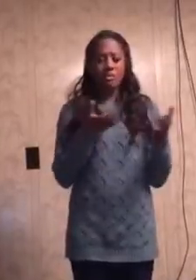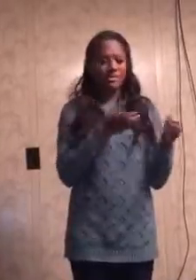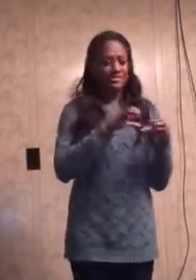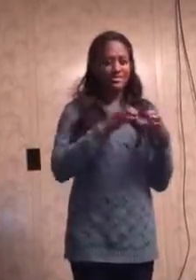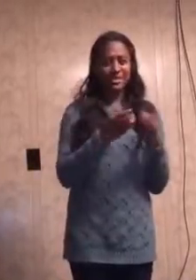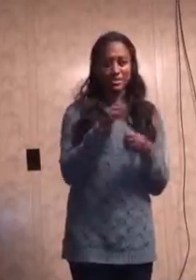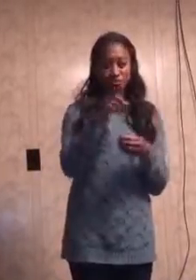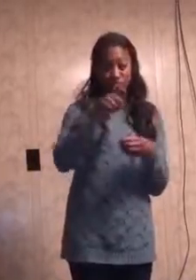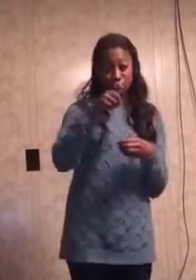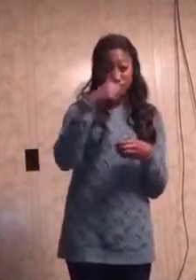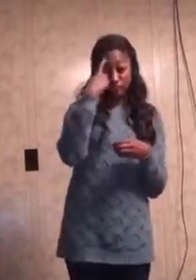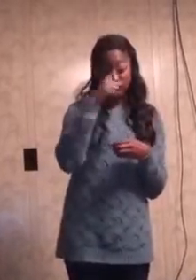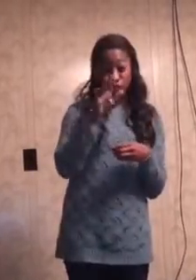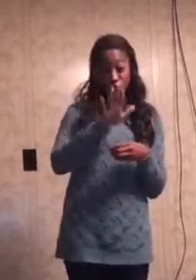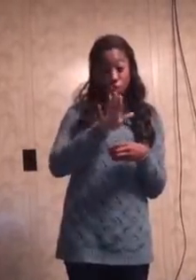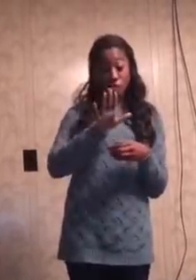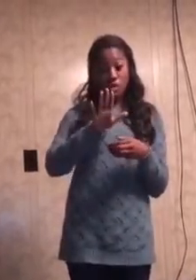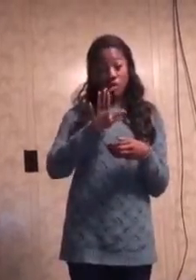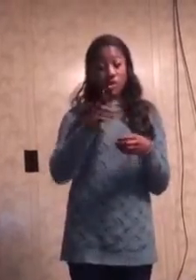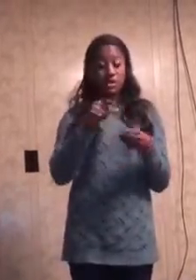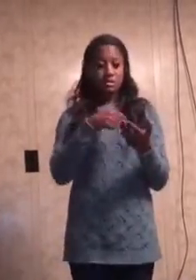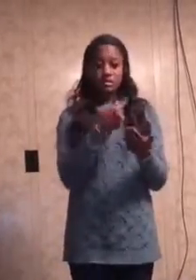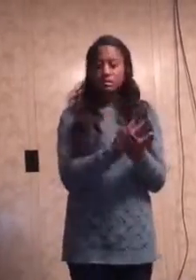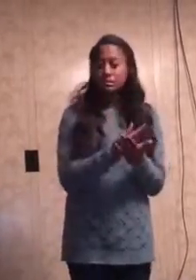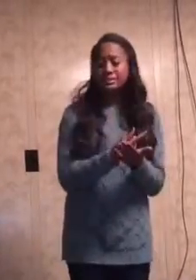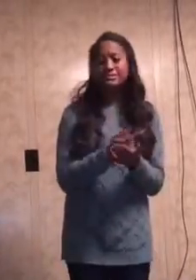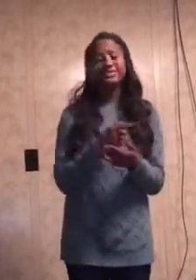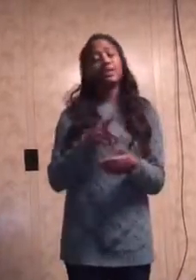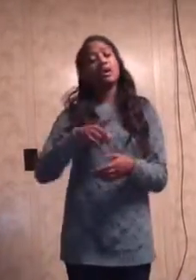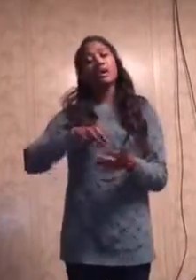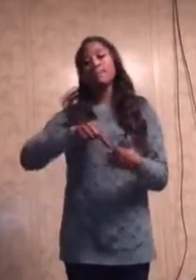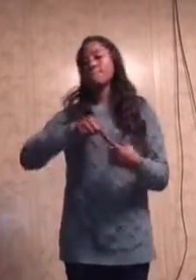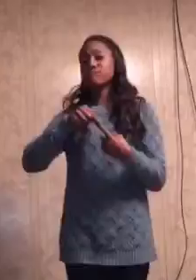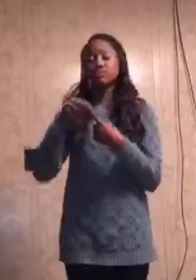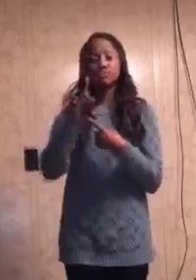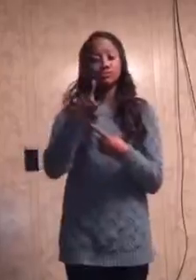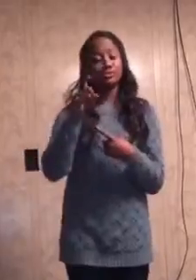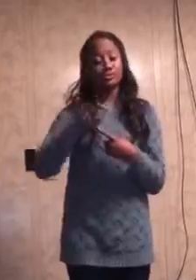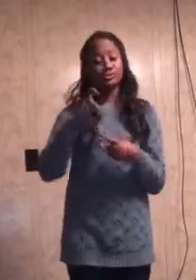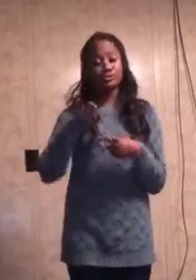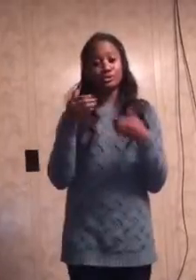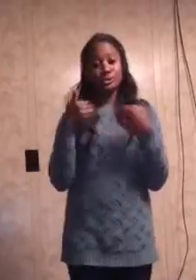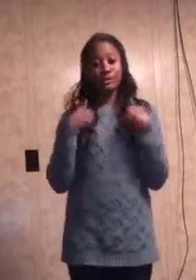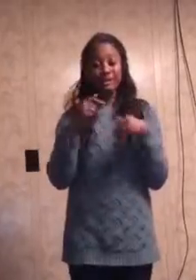It's very important that you see an academic advisor so you know which classes you need to take for what reason.